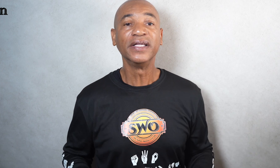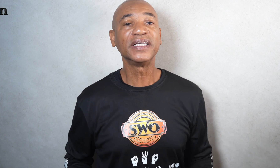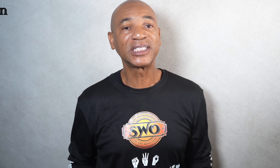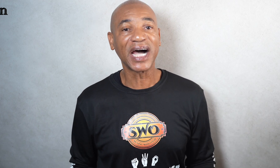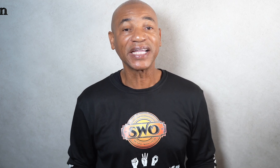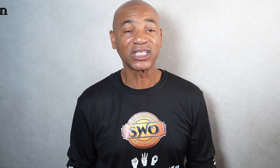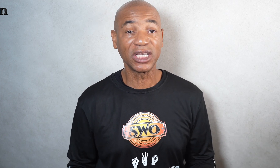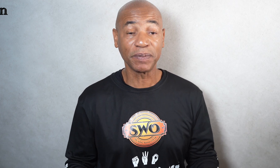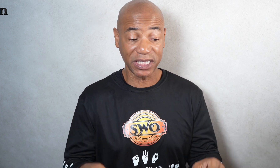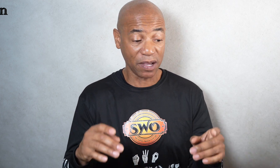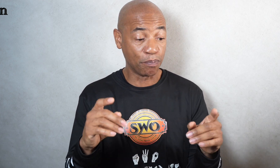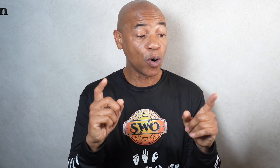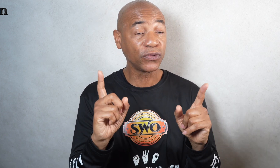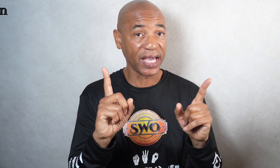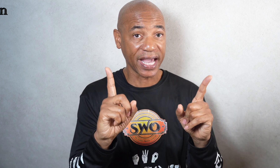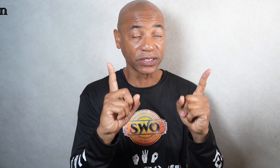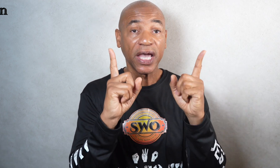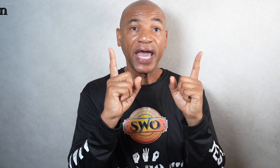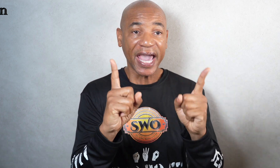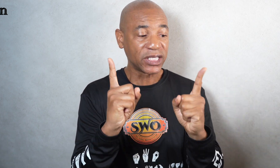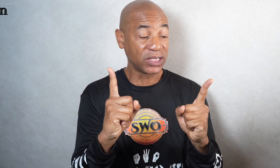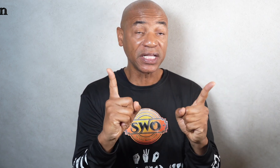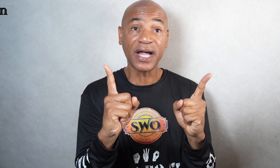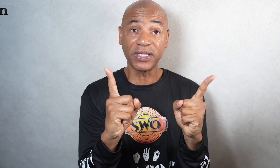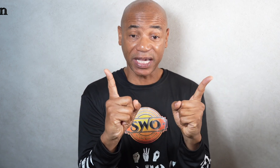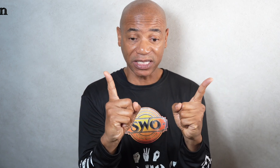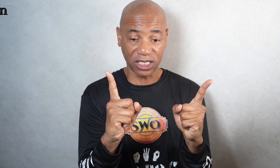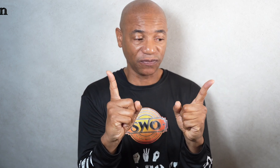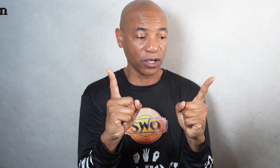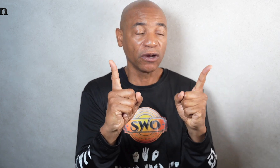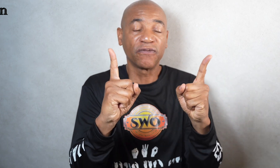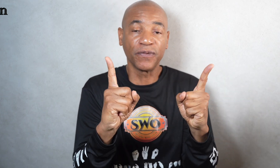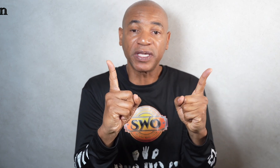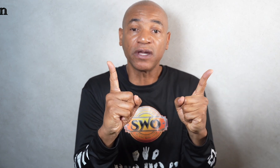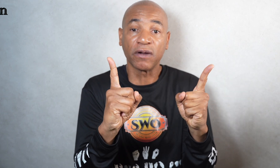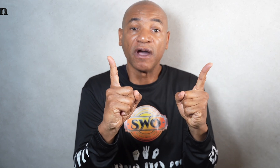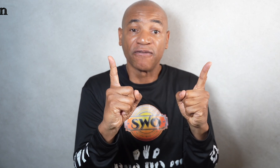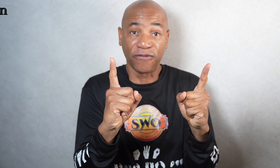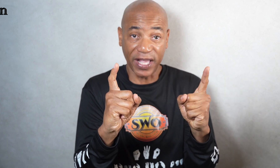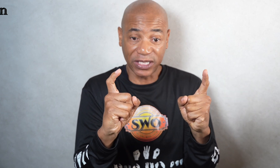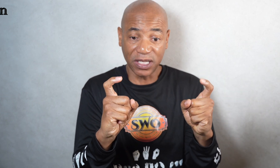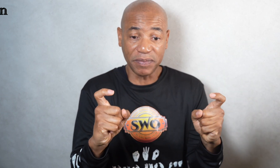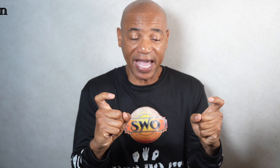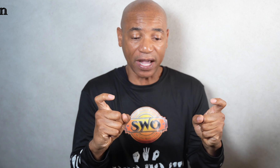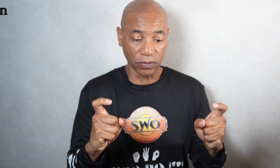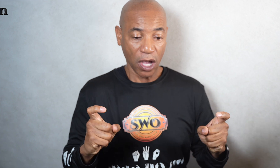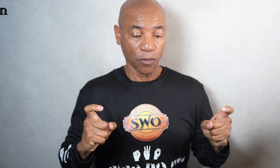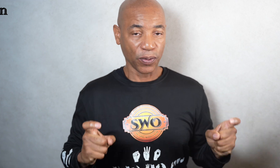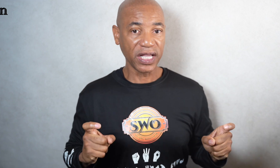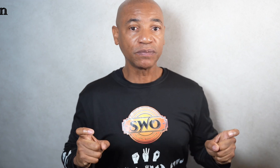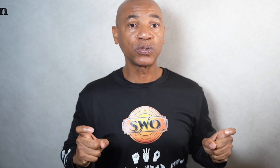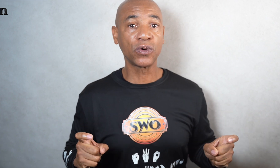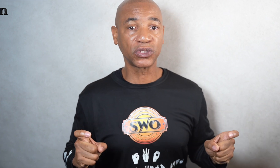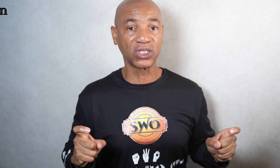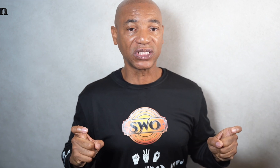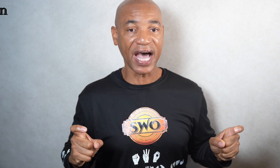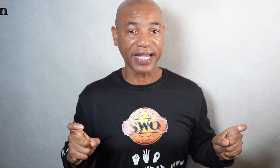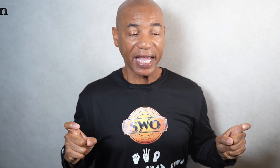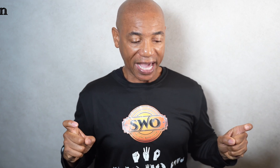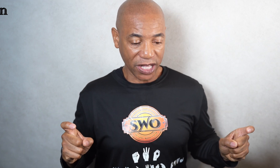To sign is simply take both hands, extend out the index finger, and from here, flex them down, bring them towards the side, and you're